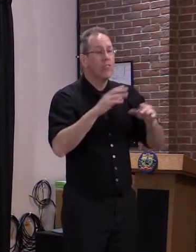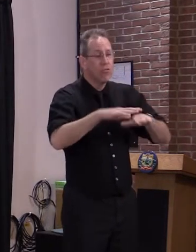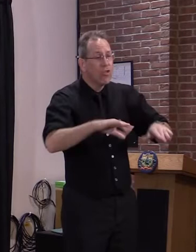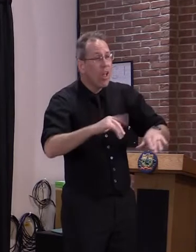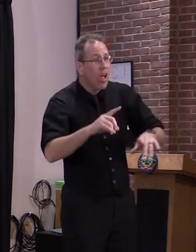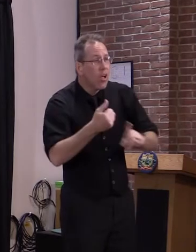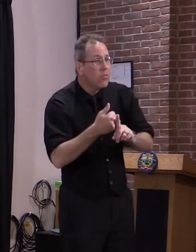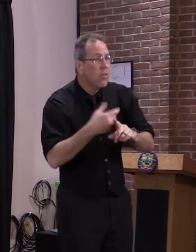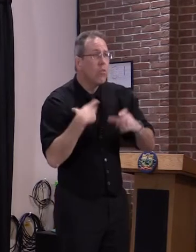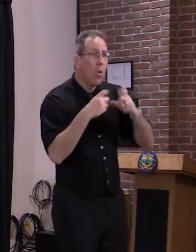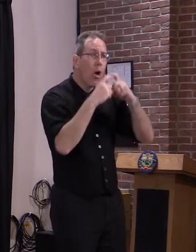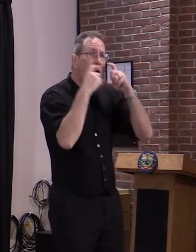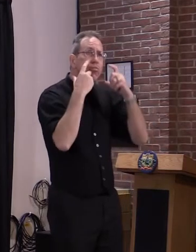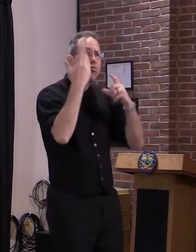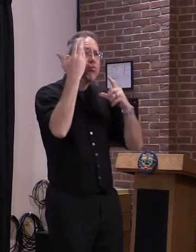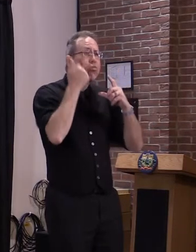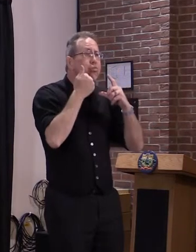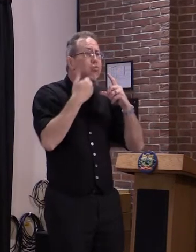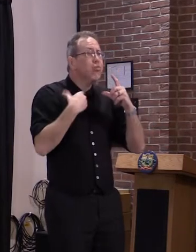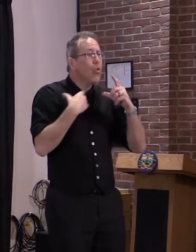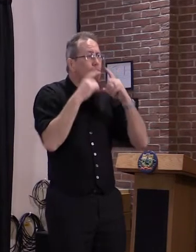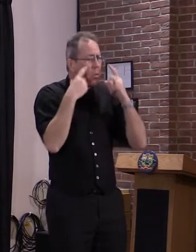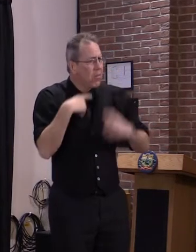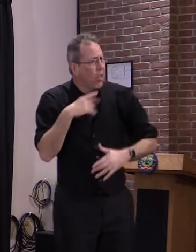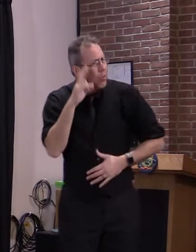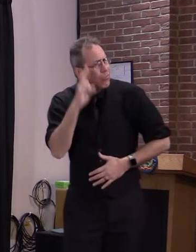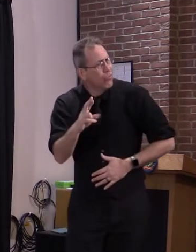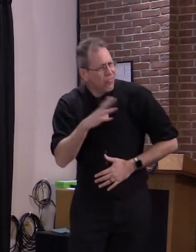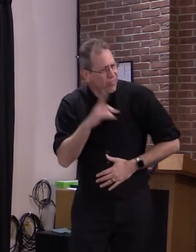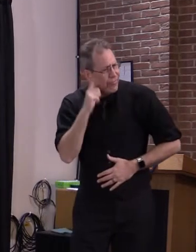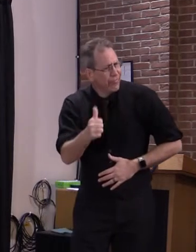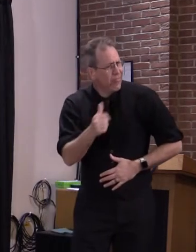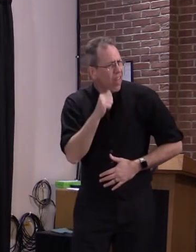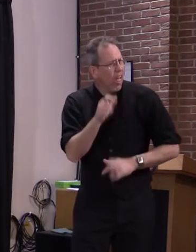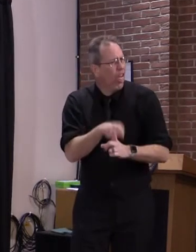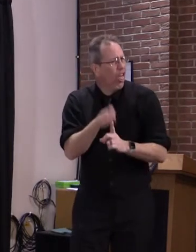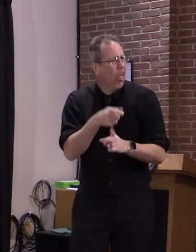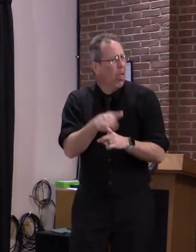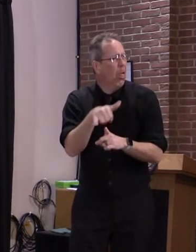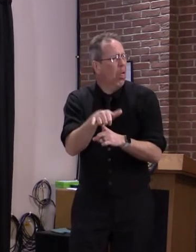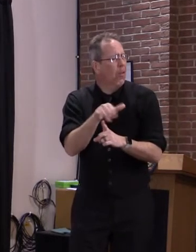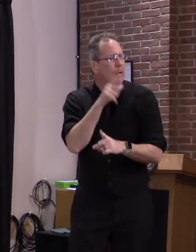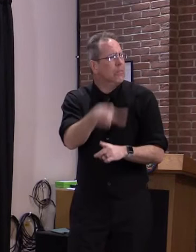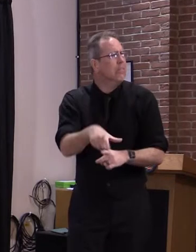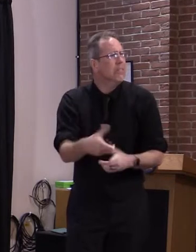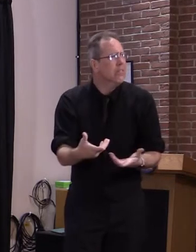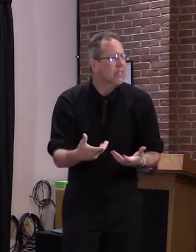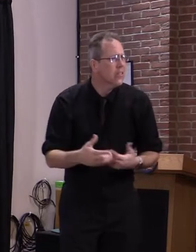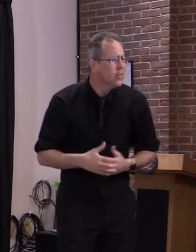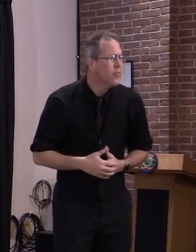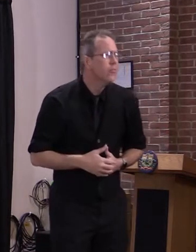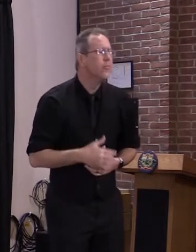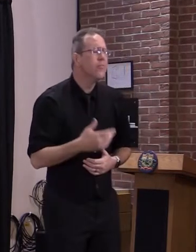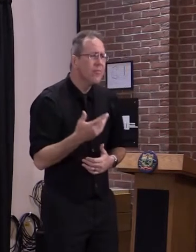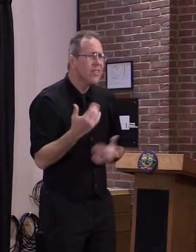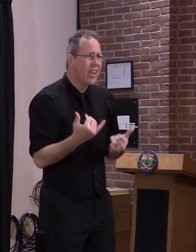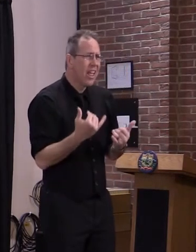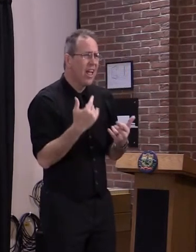so. Now, Vermont guidance is shifting to people determining their own